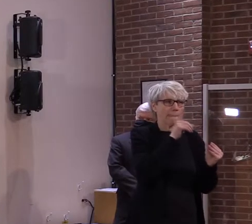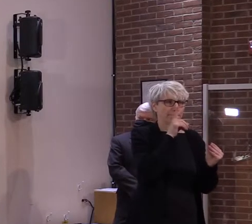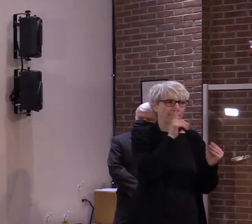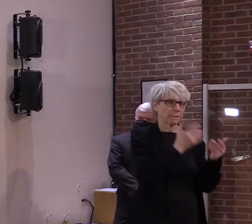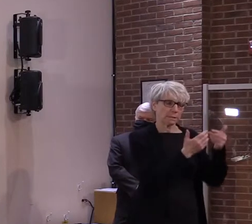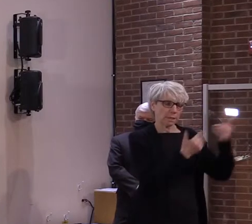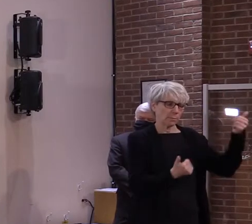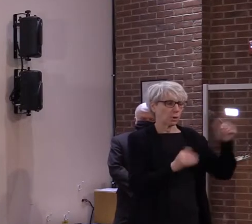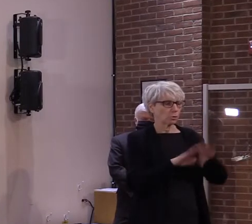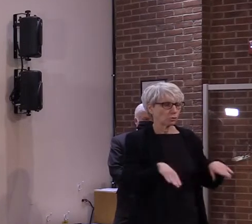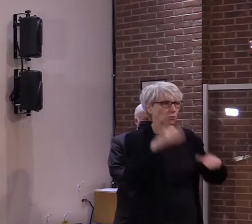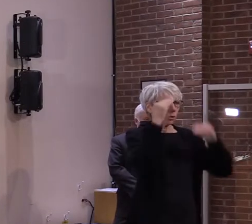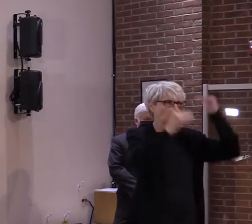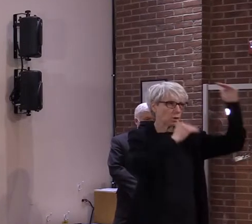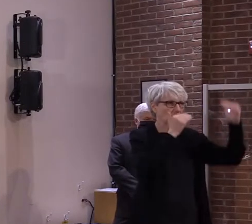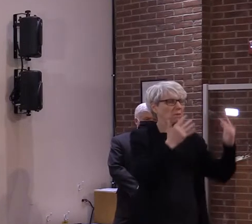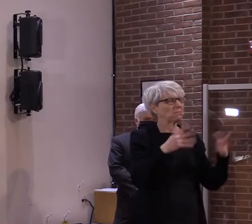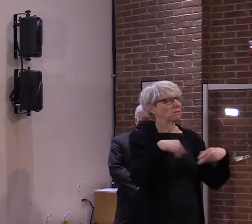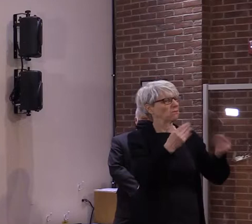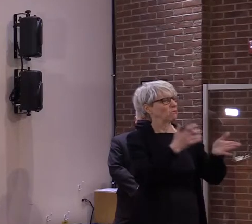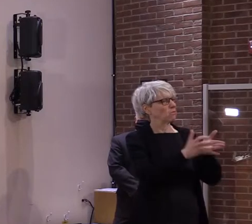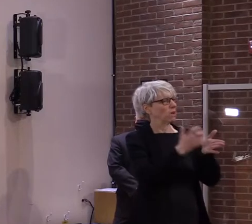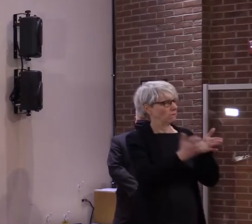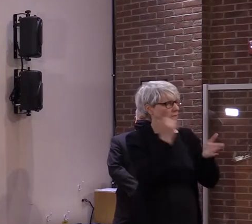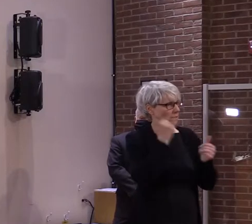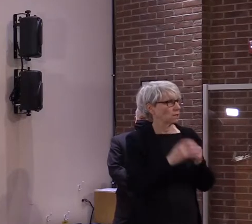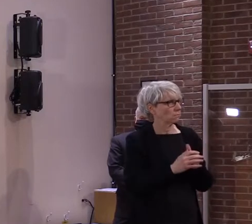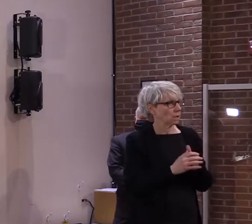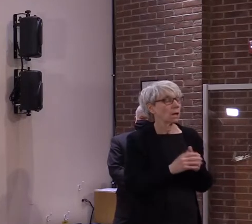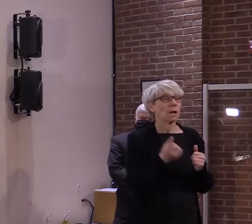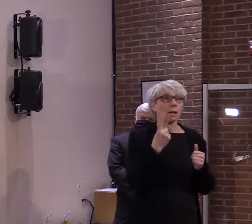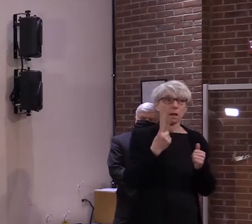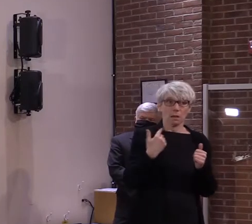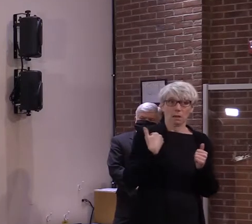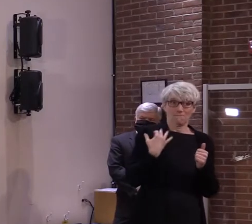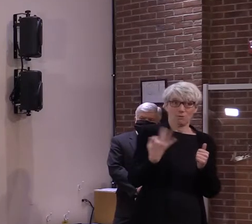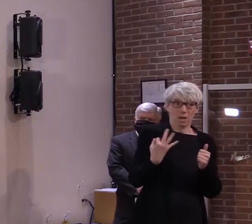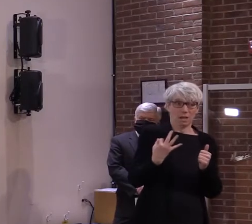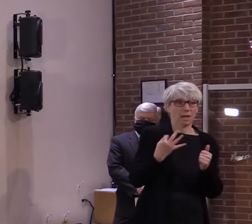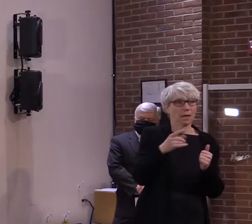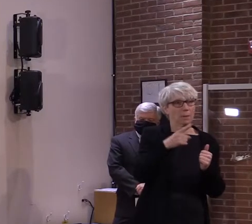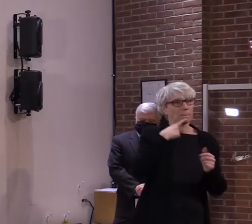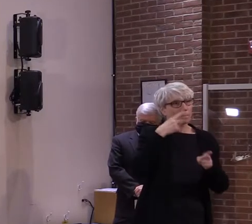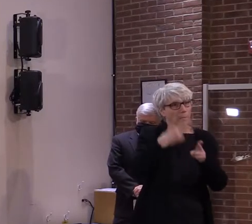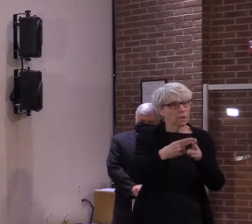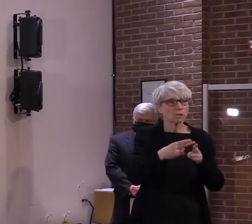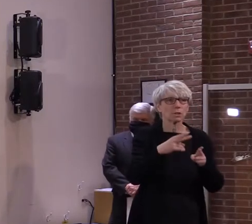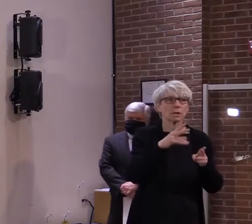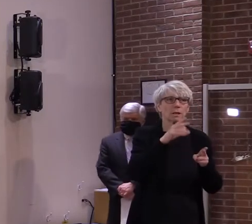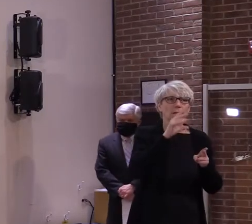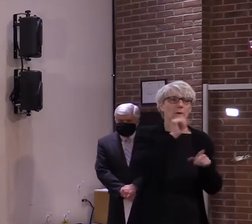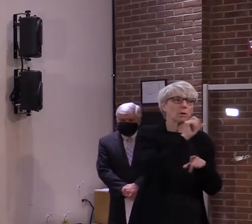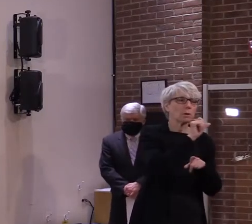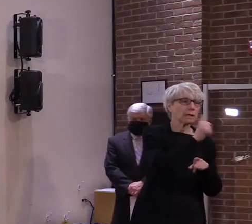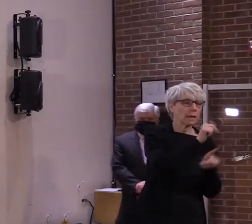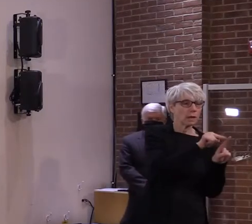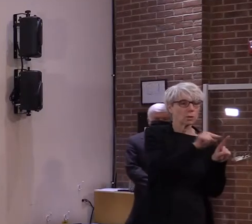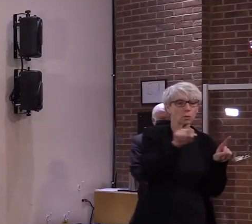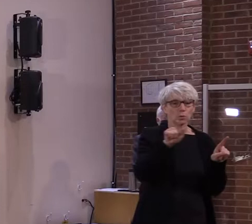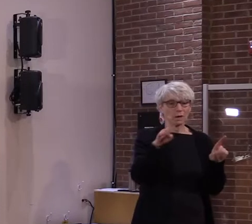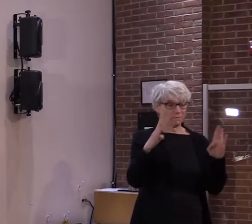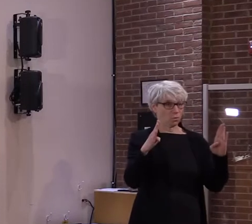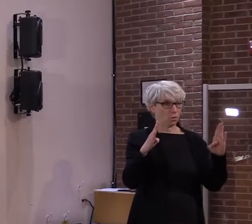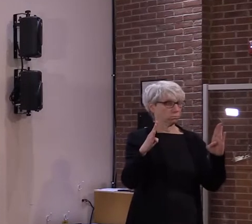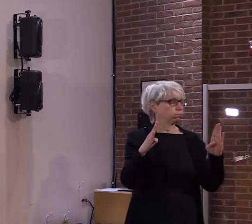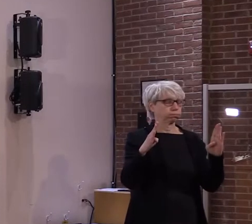you know, K through 12 age students. But as we talked about on Friday, certainly the age groups, you know, between 10 and 24 are seeing